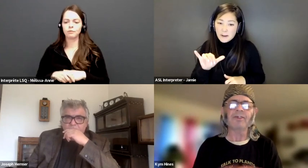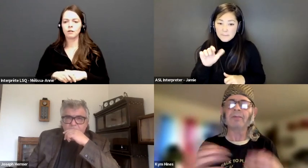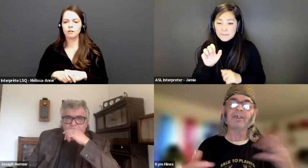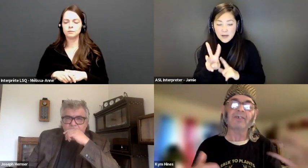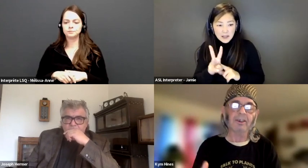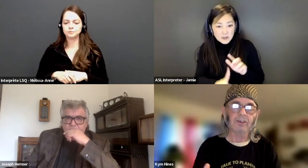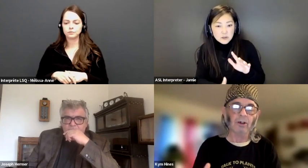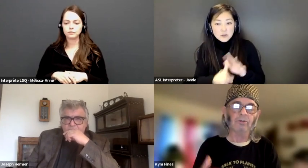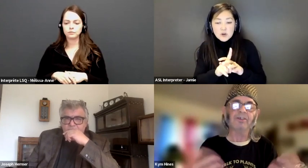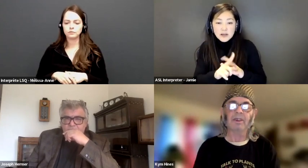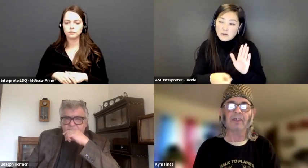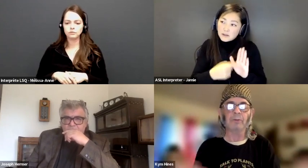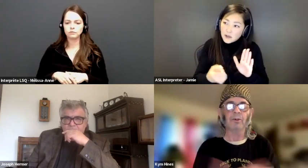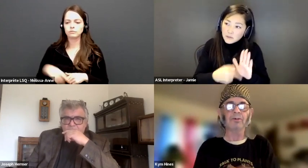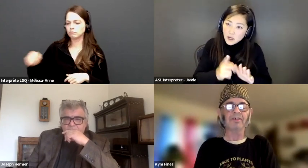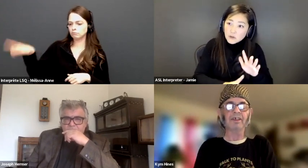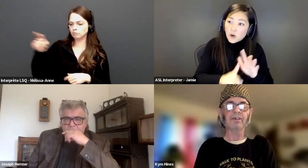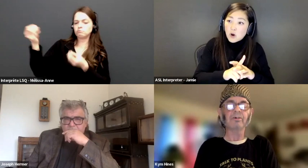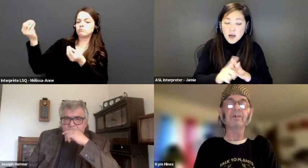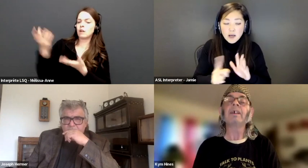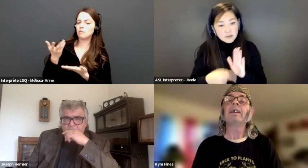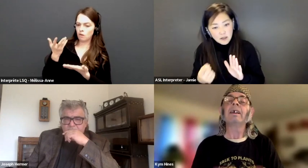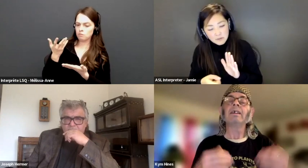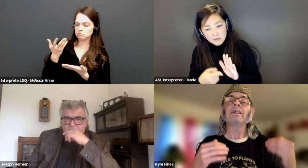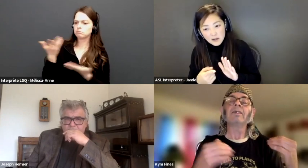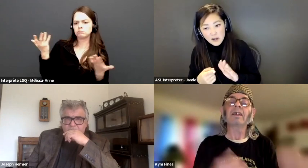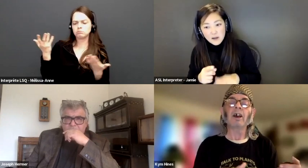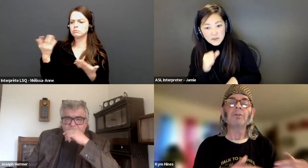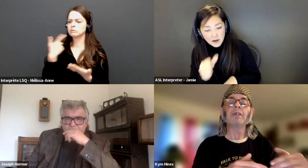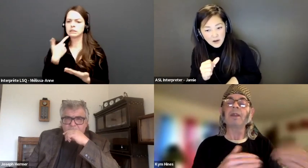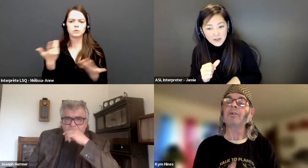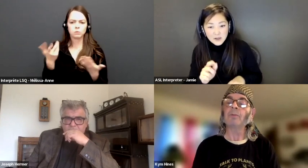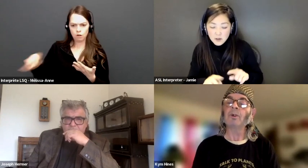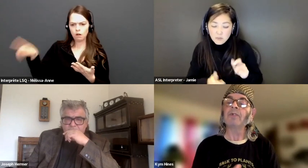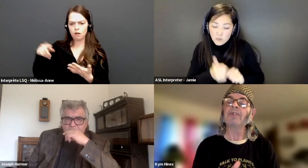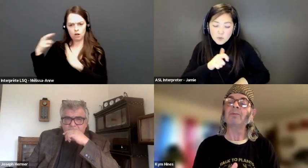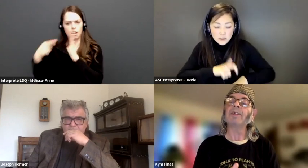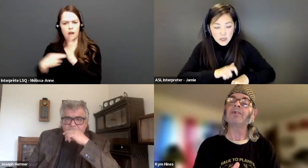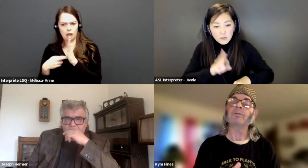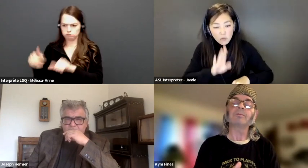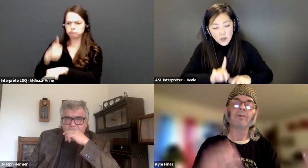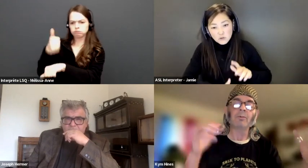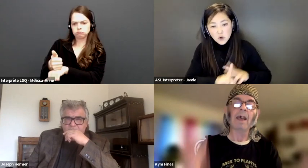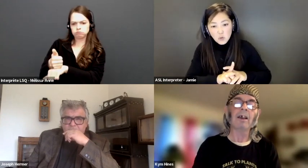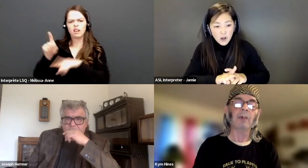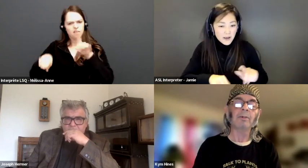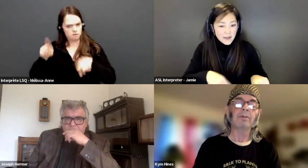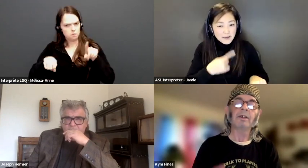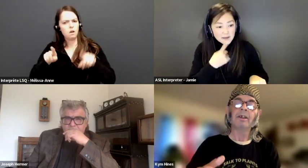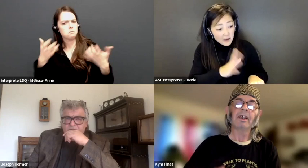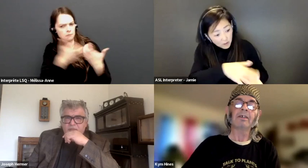I guess. Some days they don't, it's a relief, but most days they do. And they come and they make them move, they displace them. They have to pack